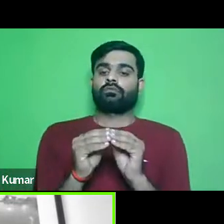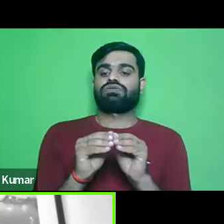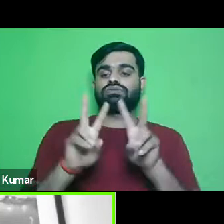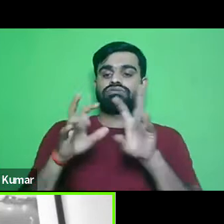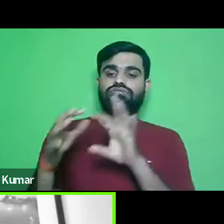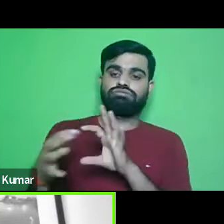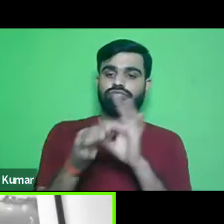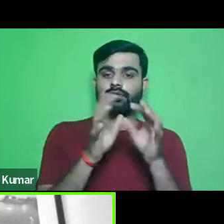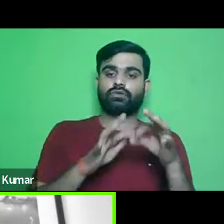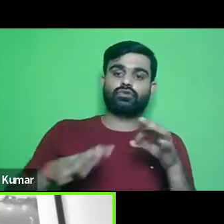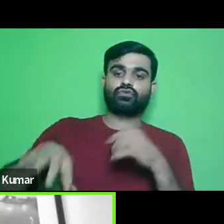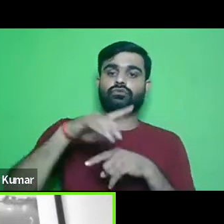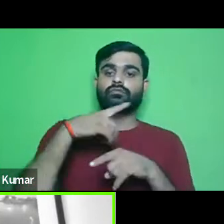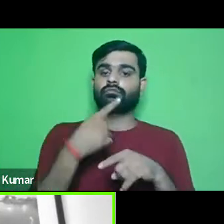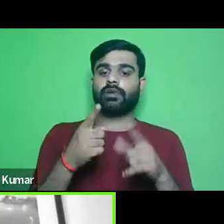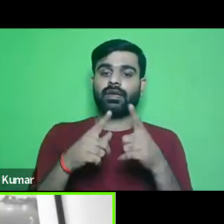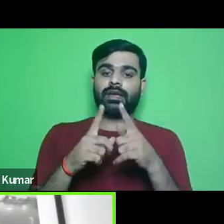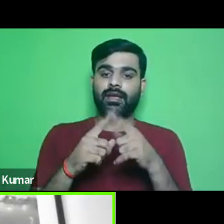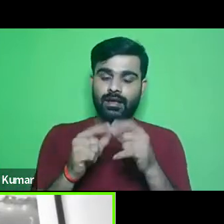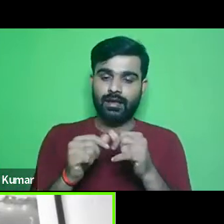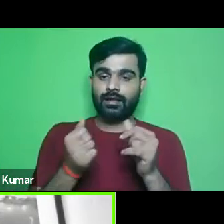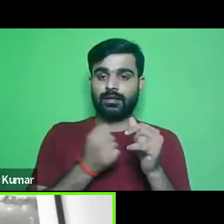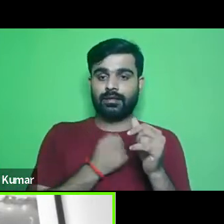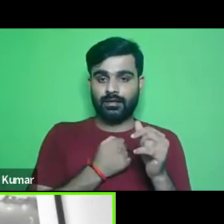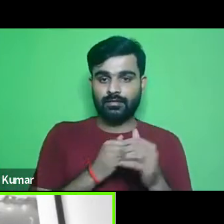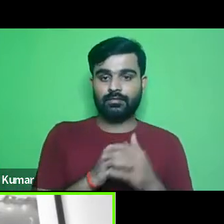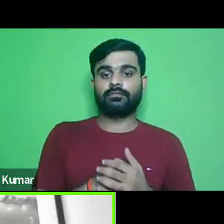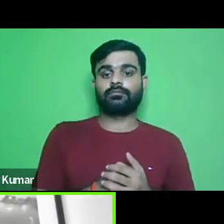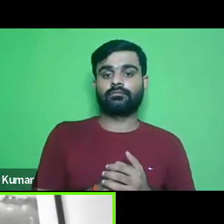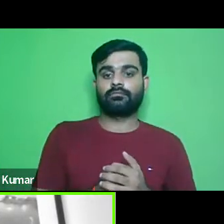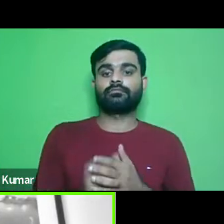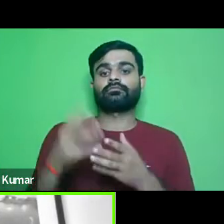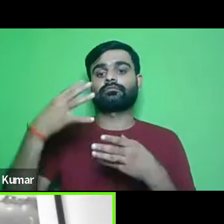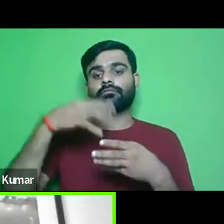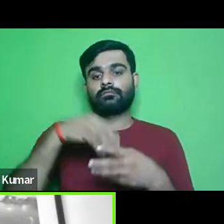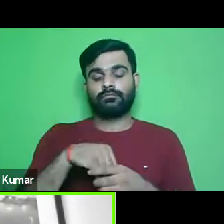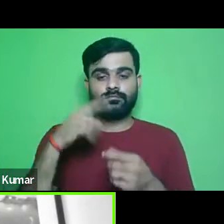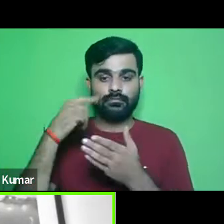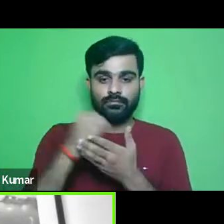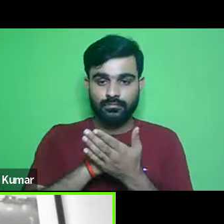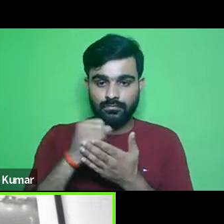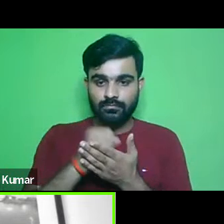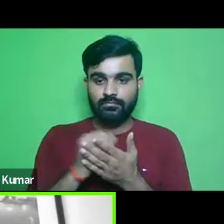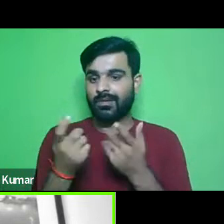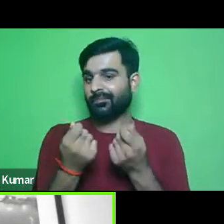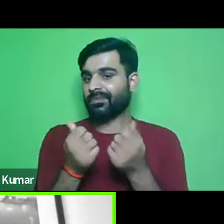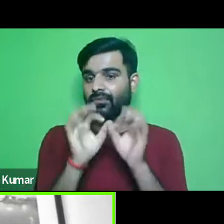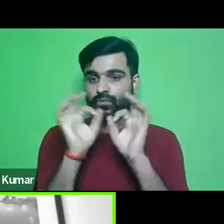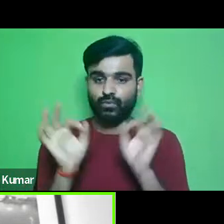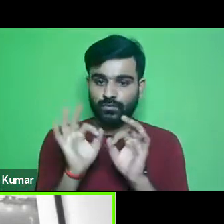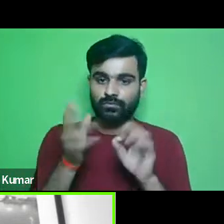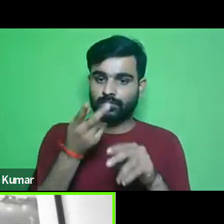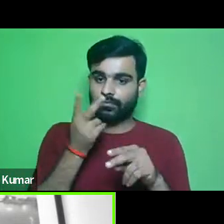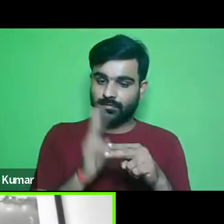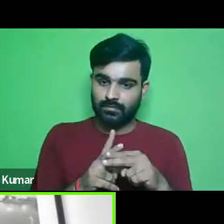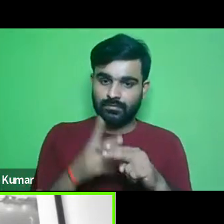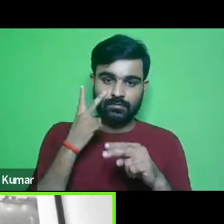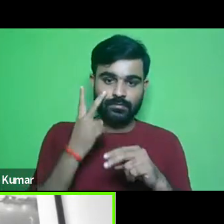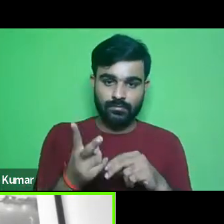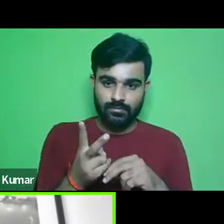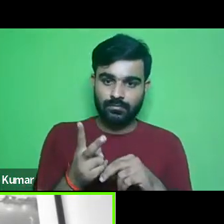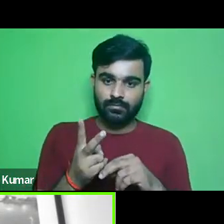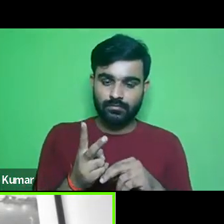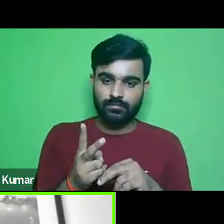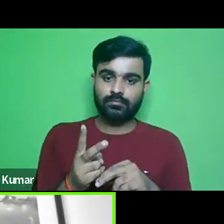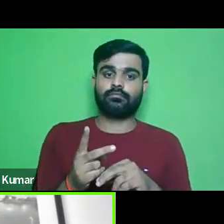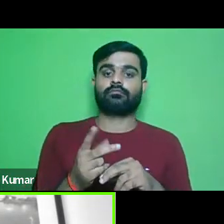behind the question, which is what if data could be owned by individuals and therefore the state should not make money from it, is a legitimate and a valuable